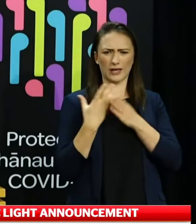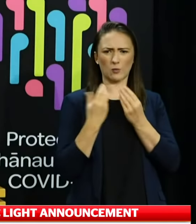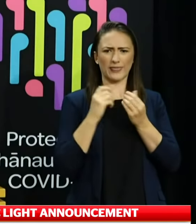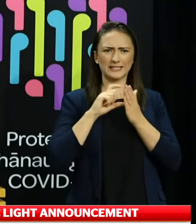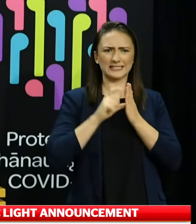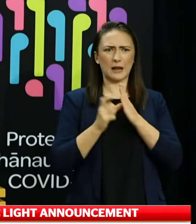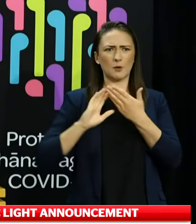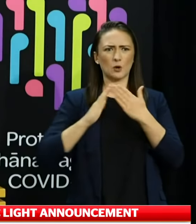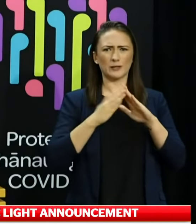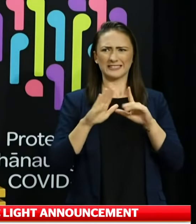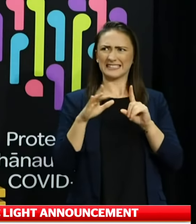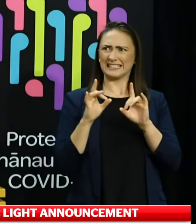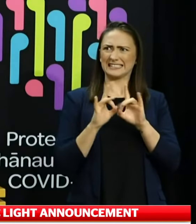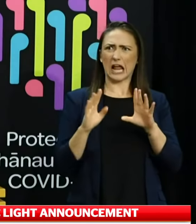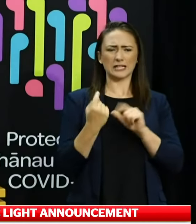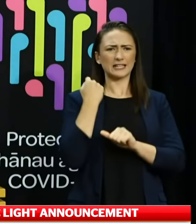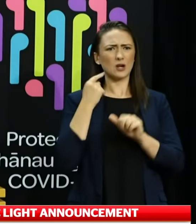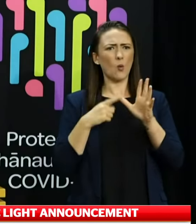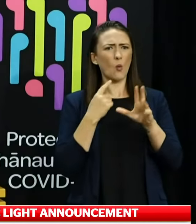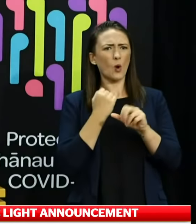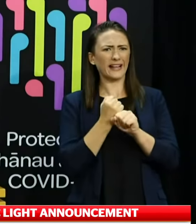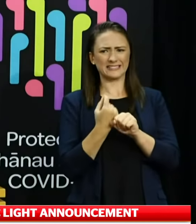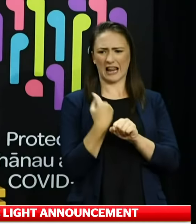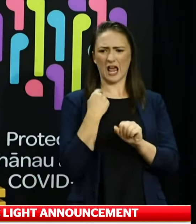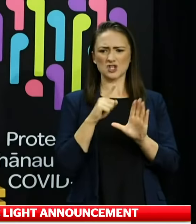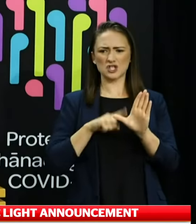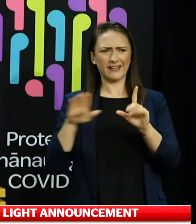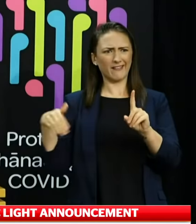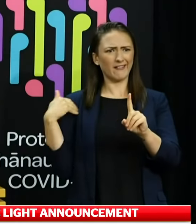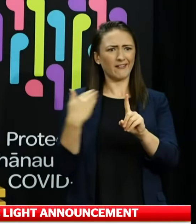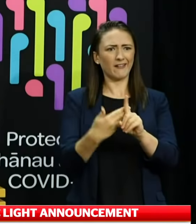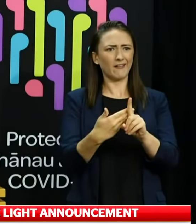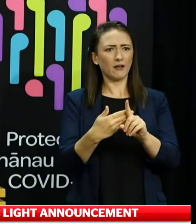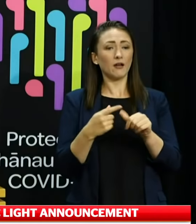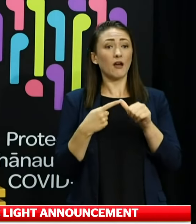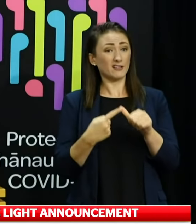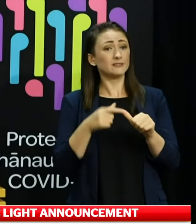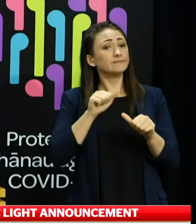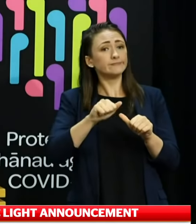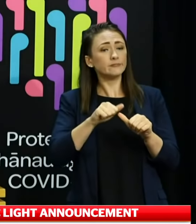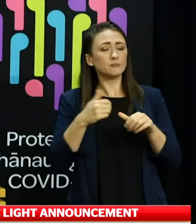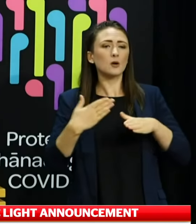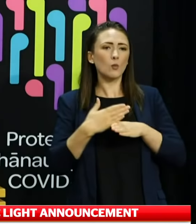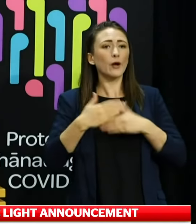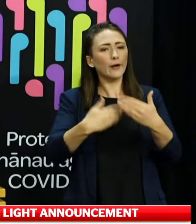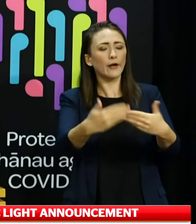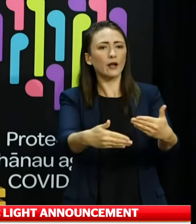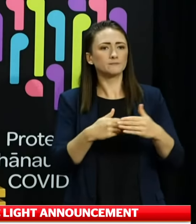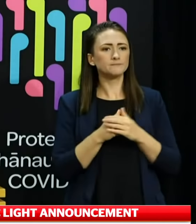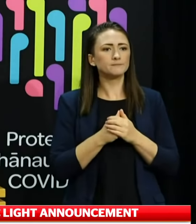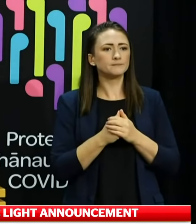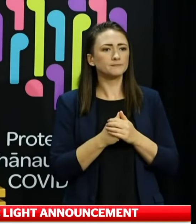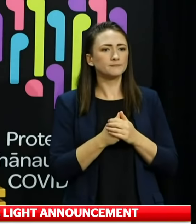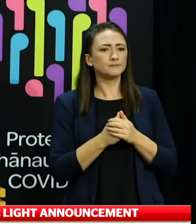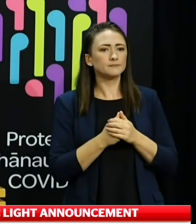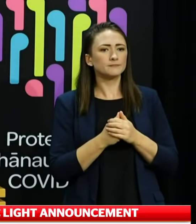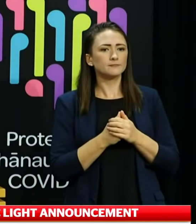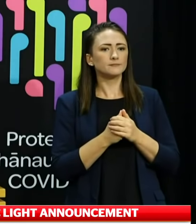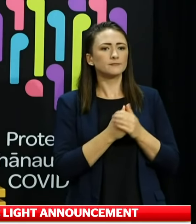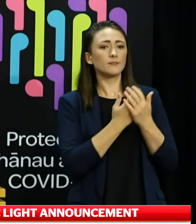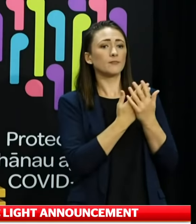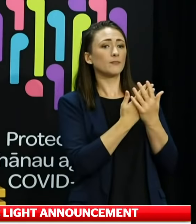It's been a work in progress, yes. What level of COVID cases and deaths would be acceptable to you on an ongoing basis? I